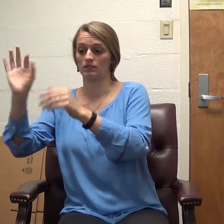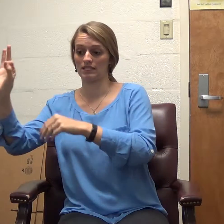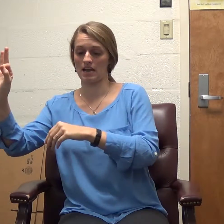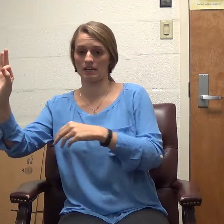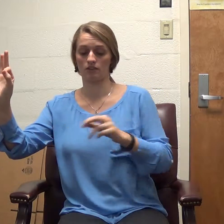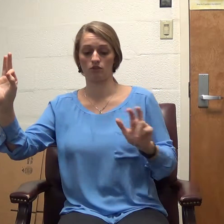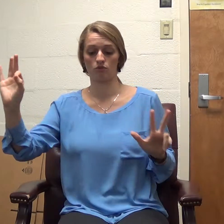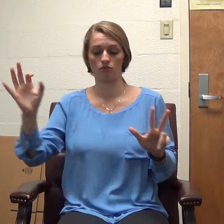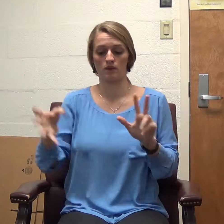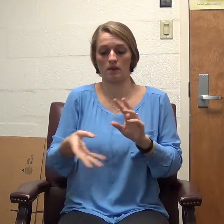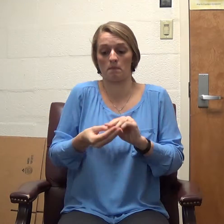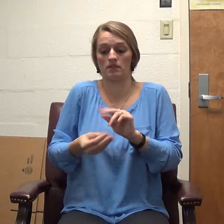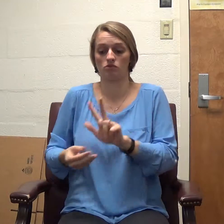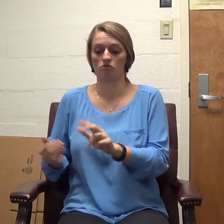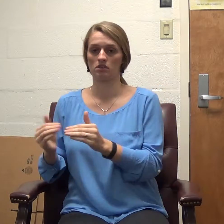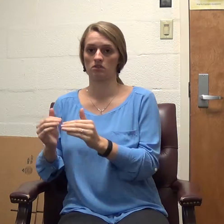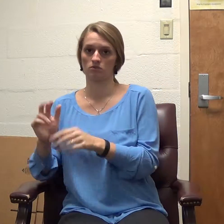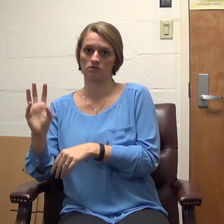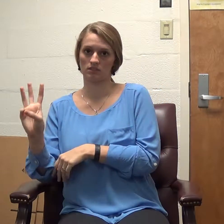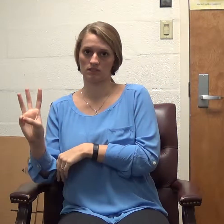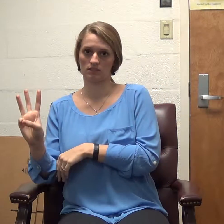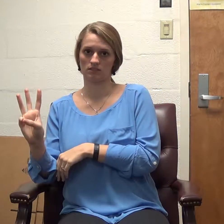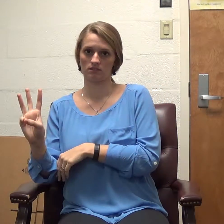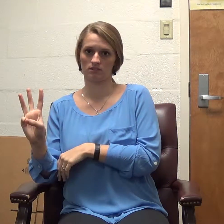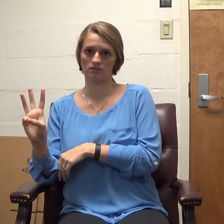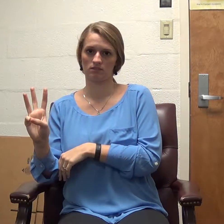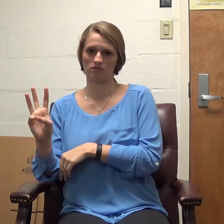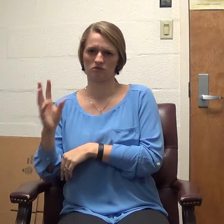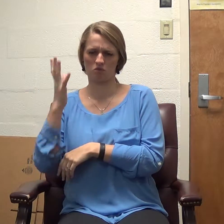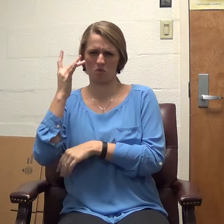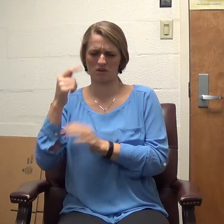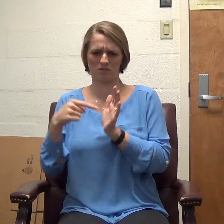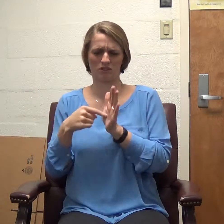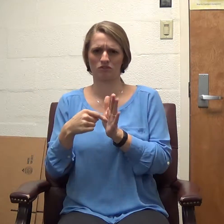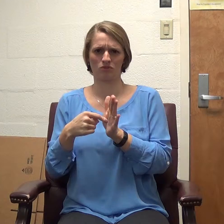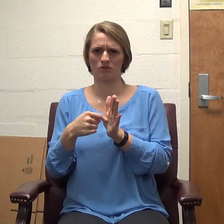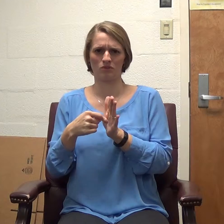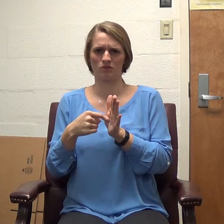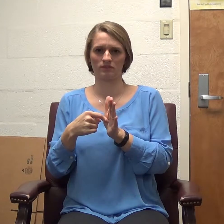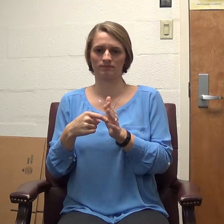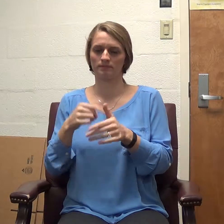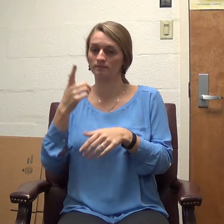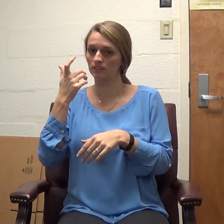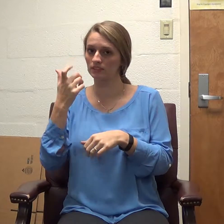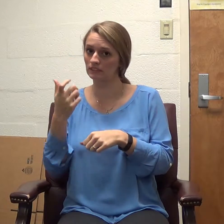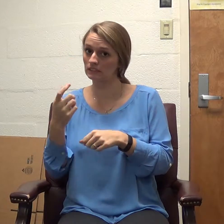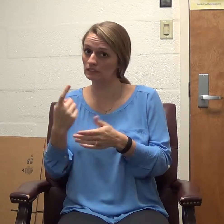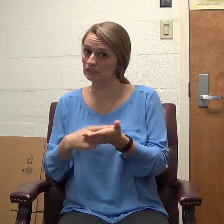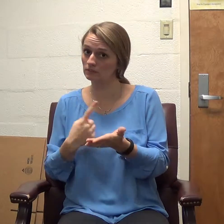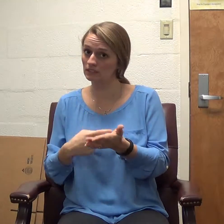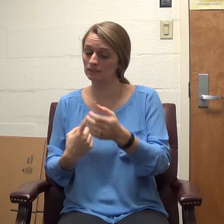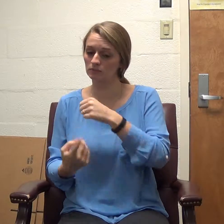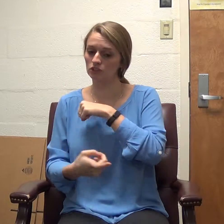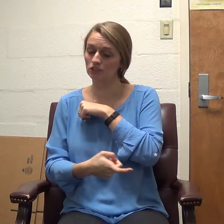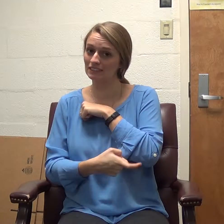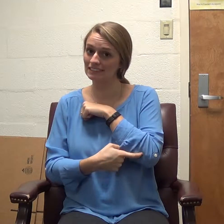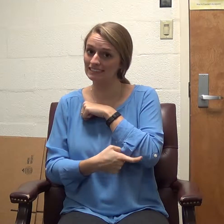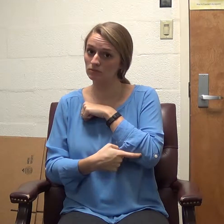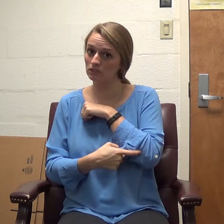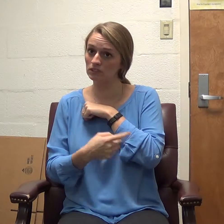3 equals 6. And the reason why I'm doing this is because there's always this temptation when you first learn exponents is to multiply. When I first learned it and I saw 3